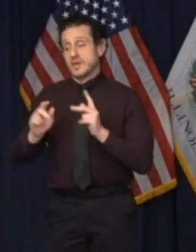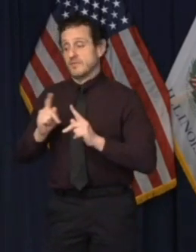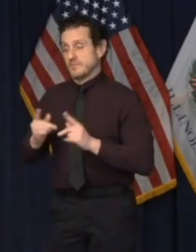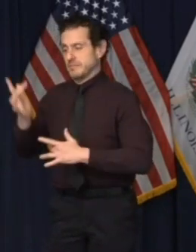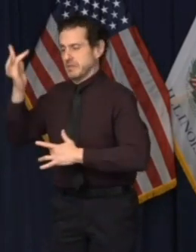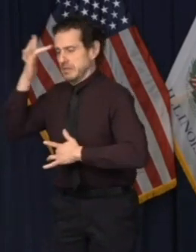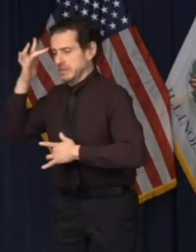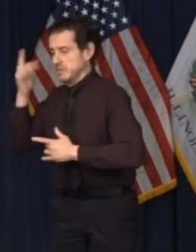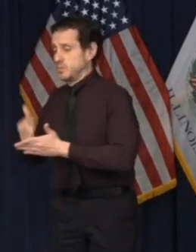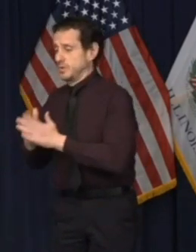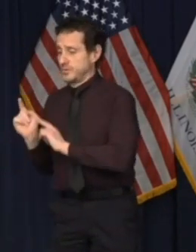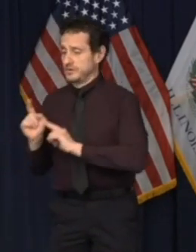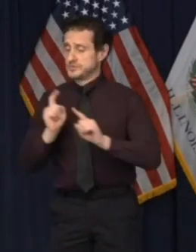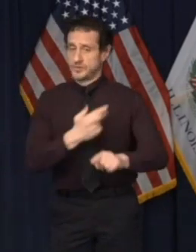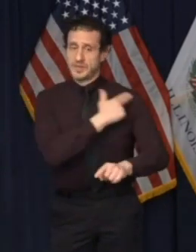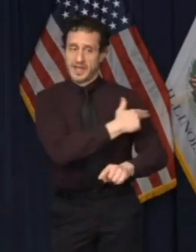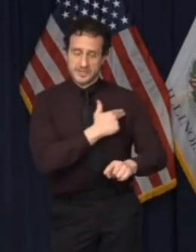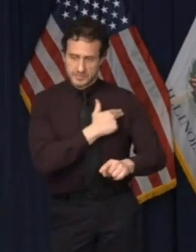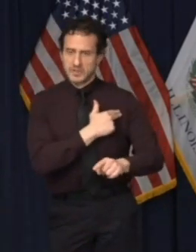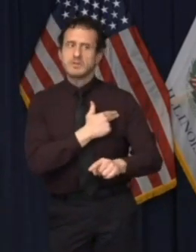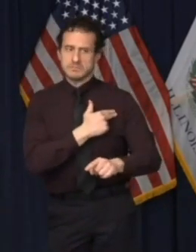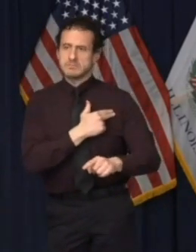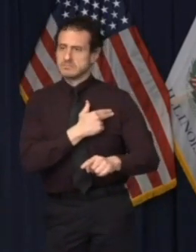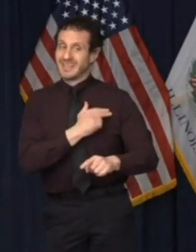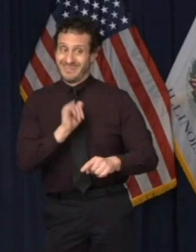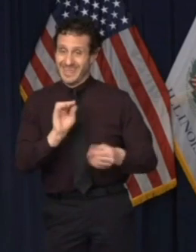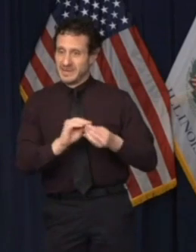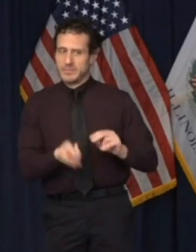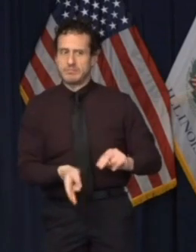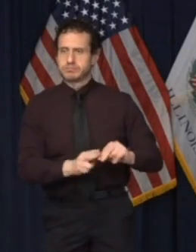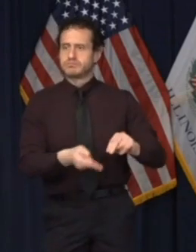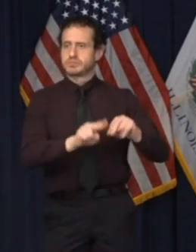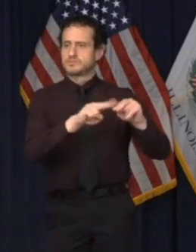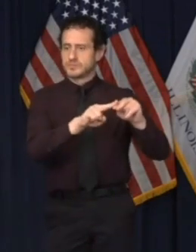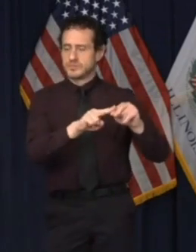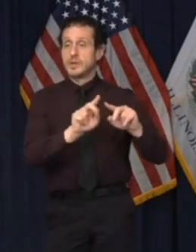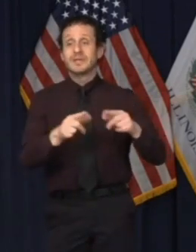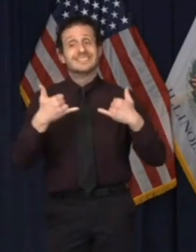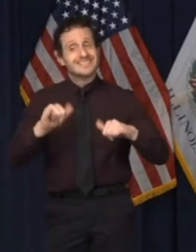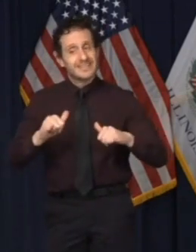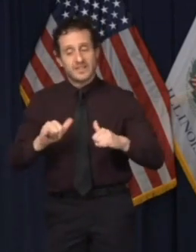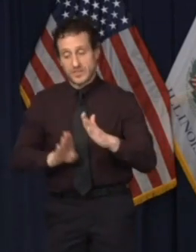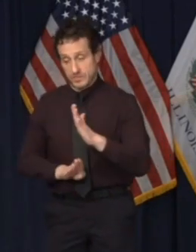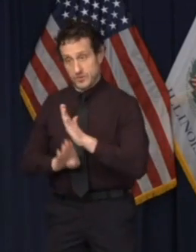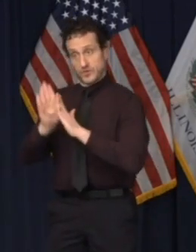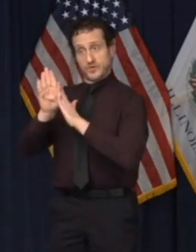that rise is slower now. Our curve is bending the right way.